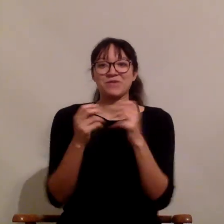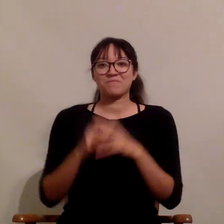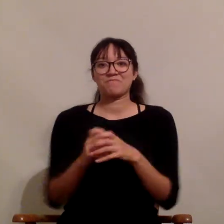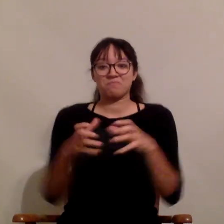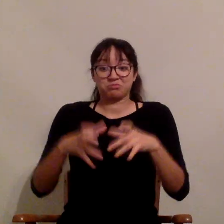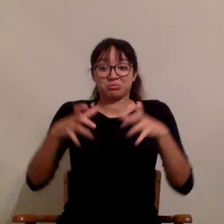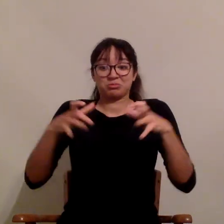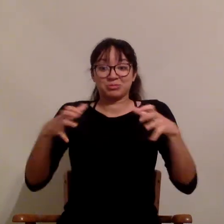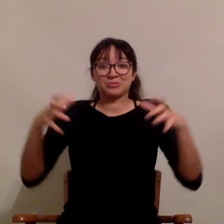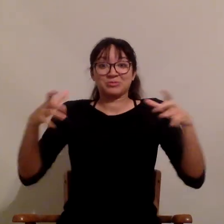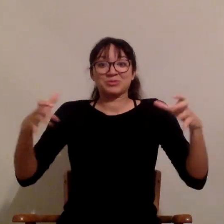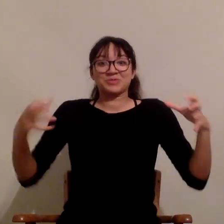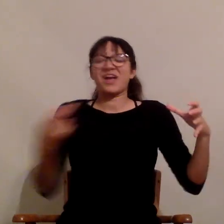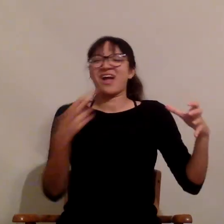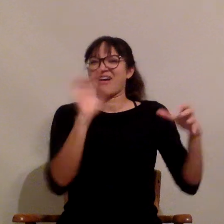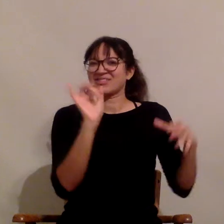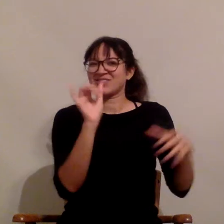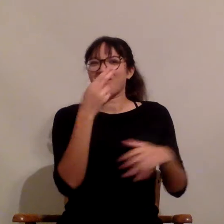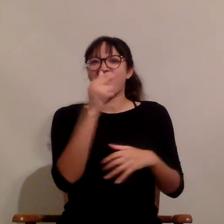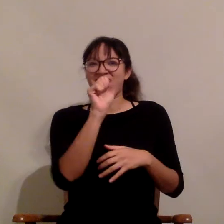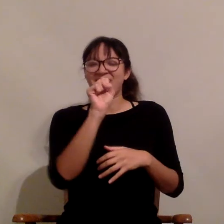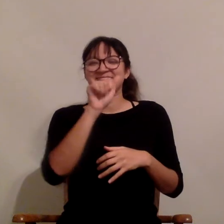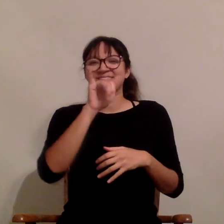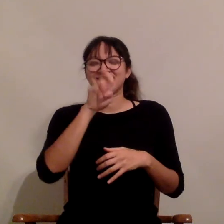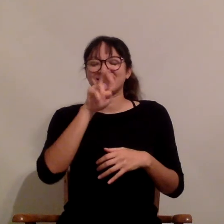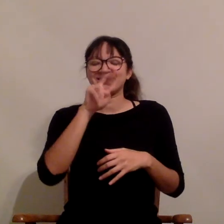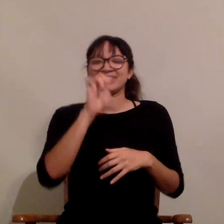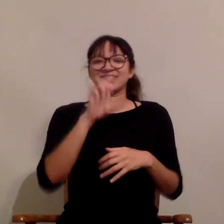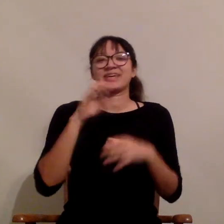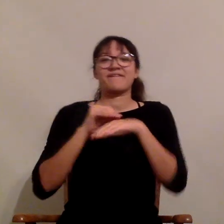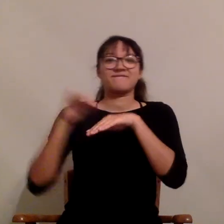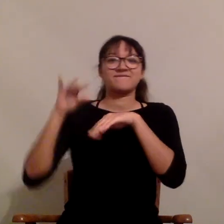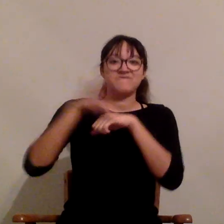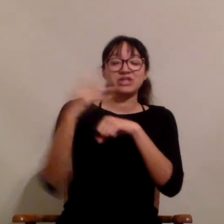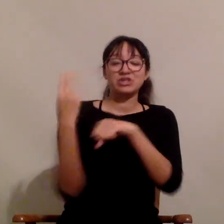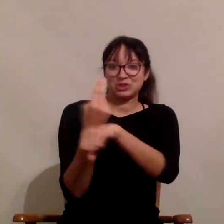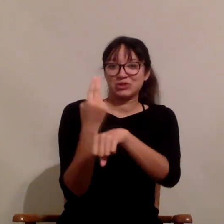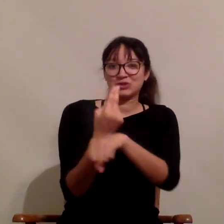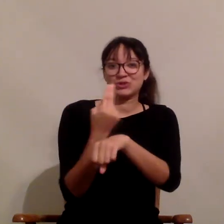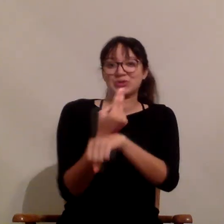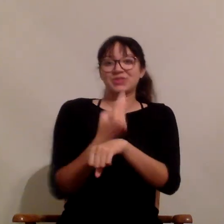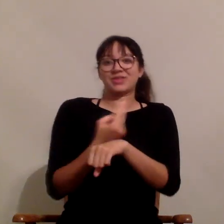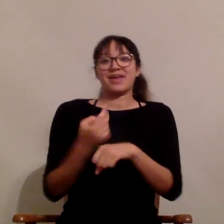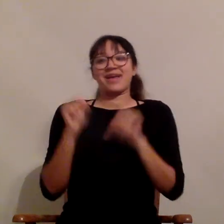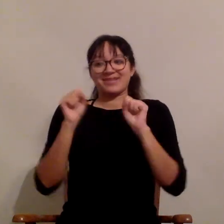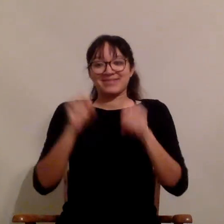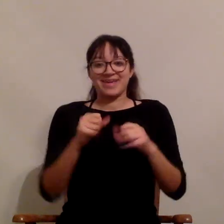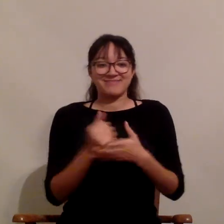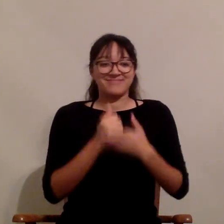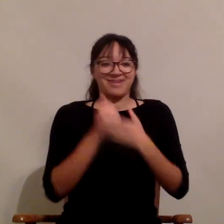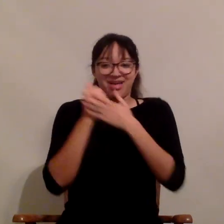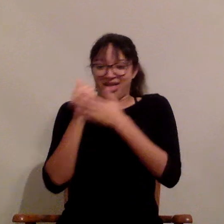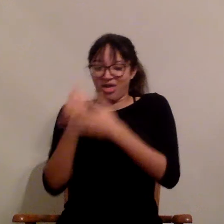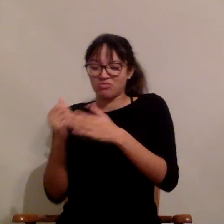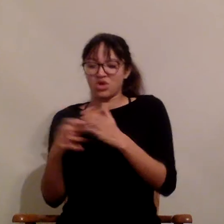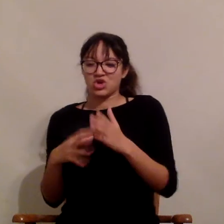Husney effect to develop combination therapies that will effectively target tumor growth and metastases. We are